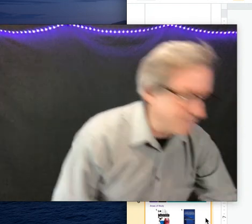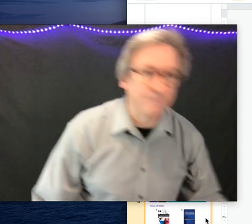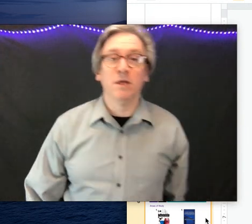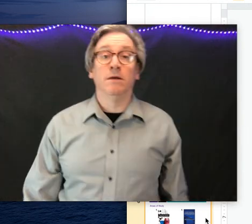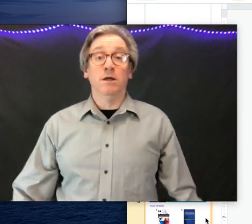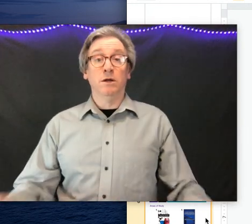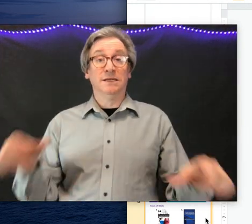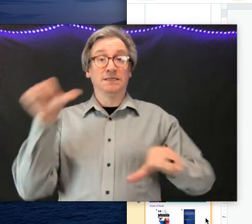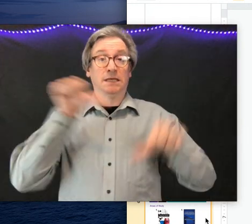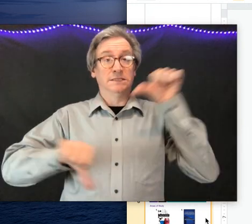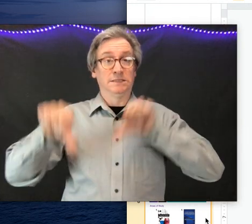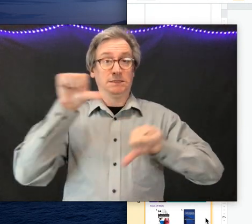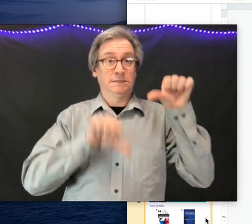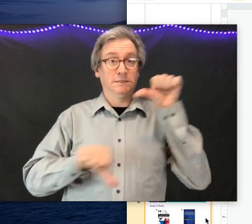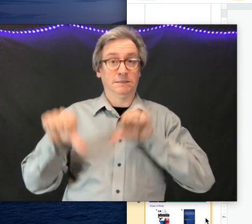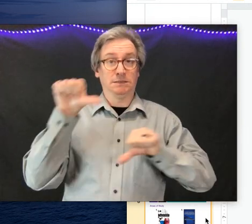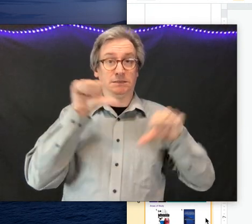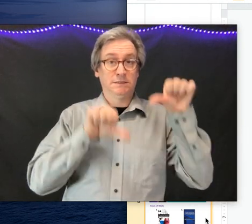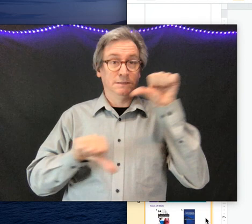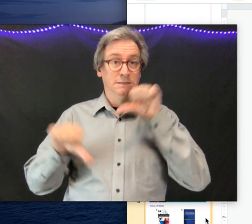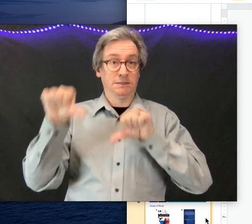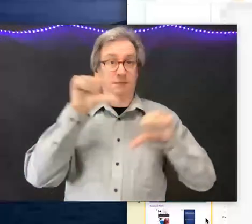Sorry, cat.